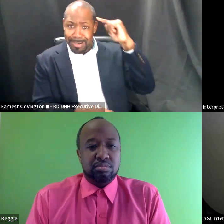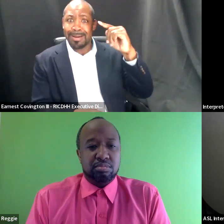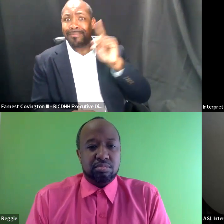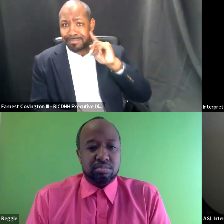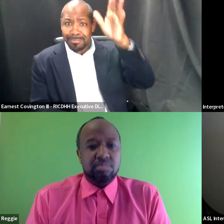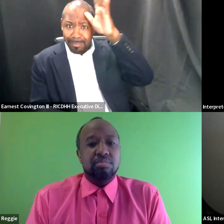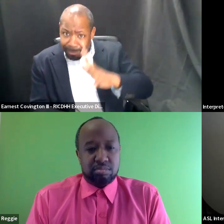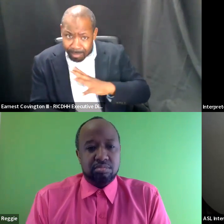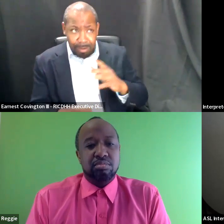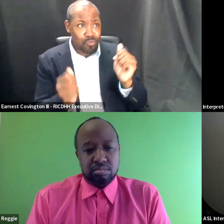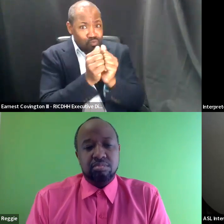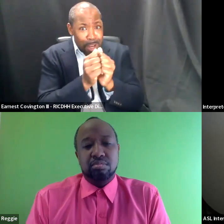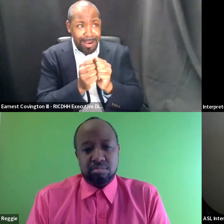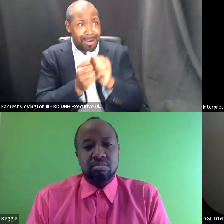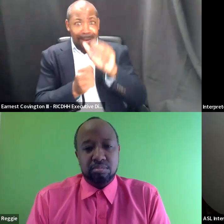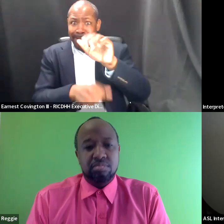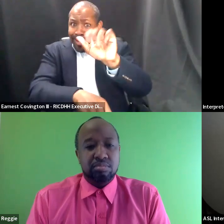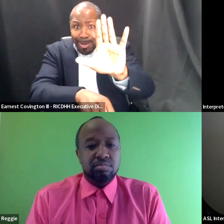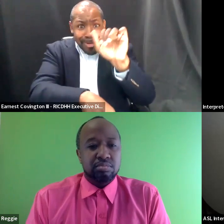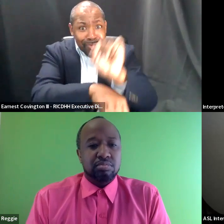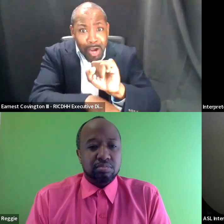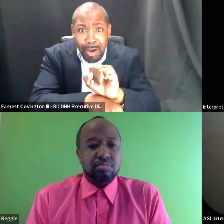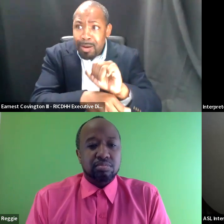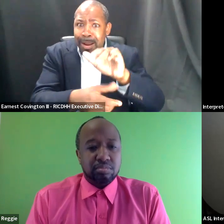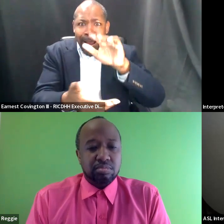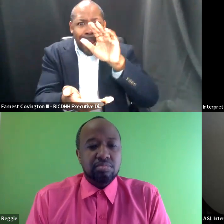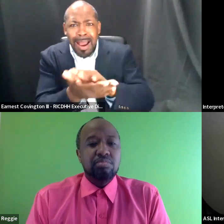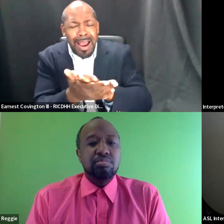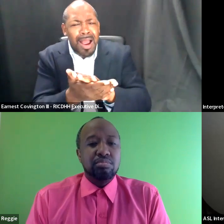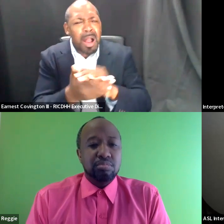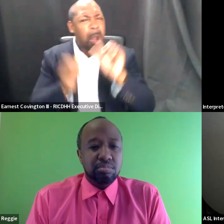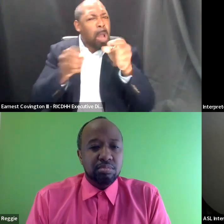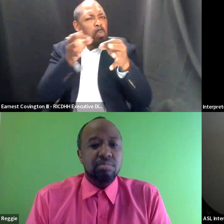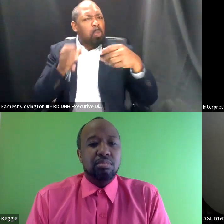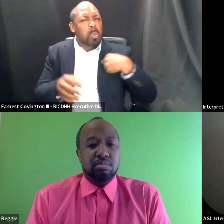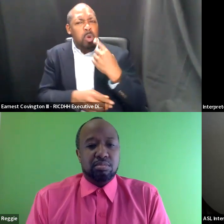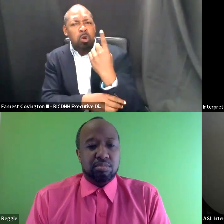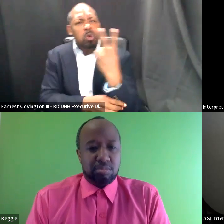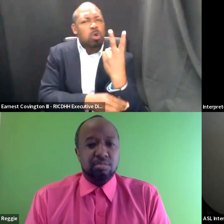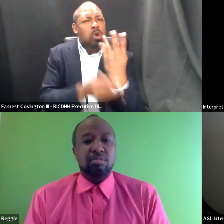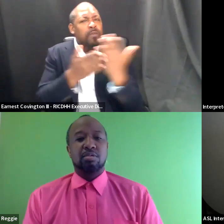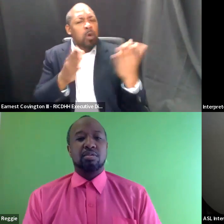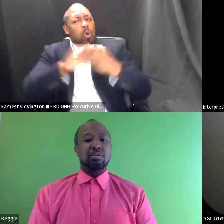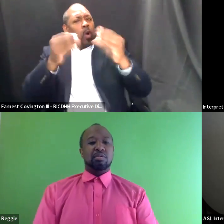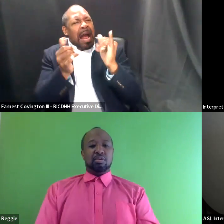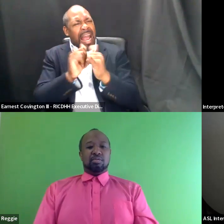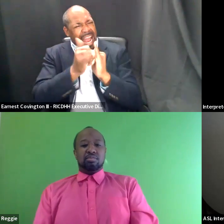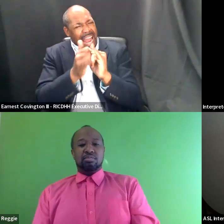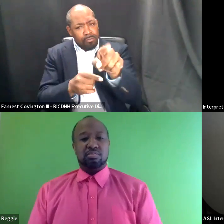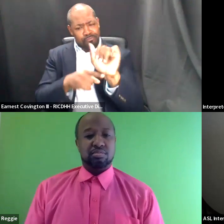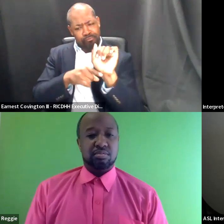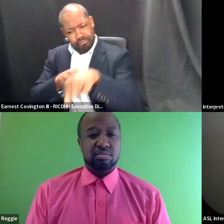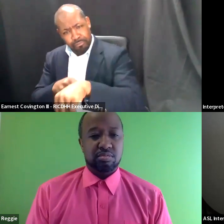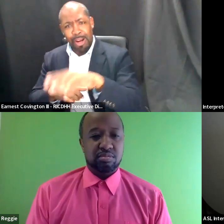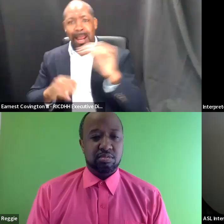how did you break down any barriers that you might have faced? Thinking of you as a Black deaf male, maybe there